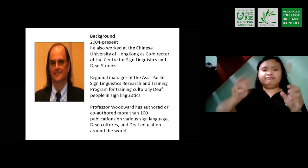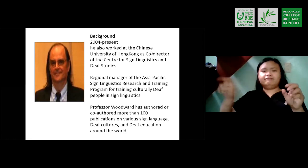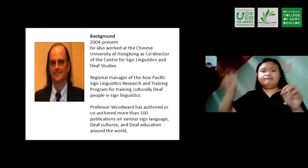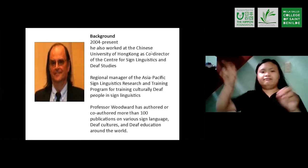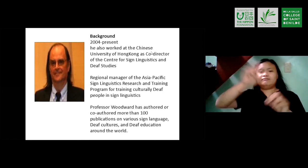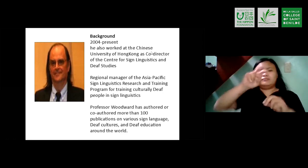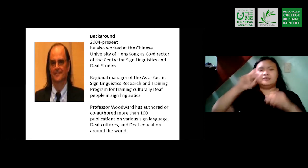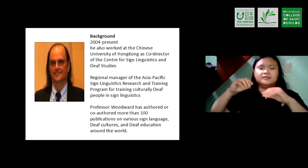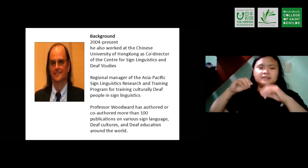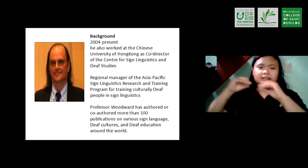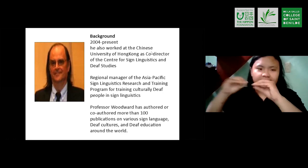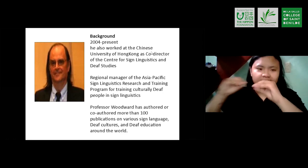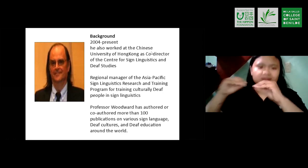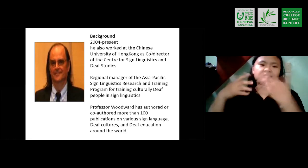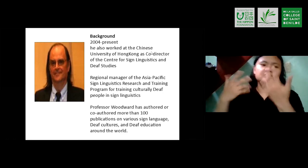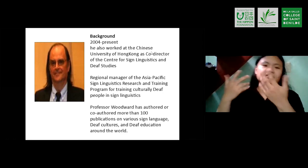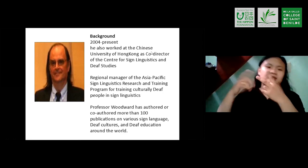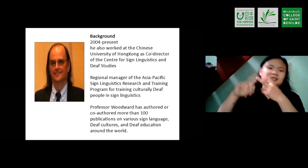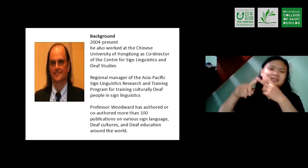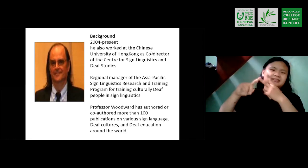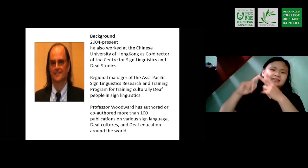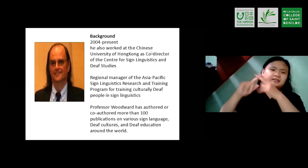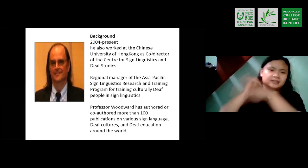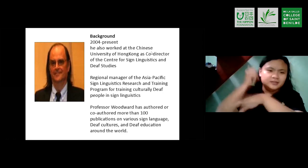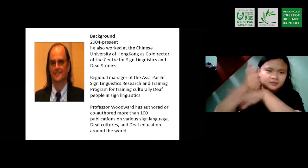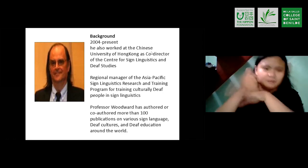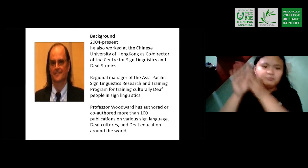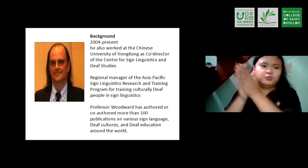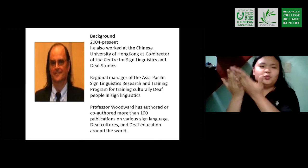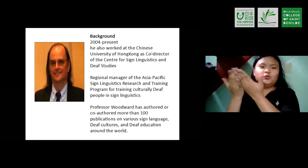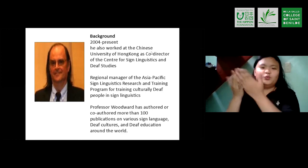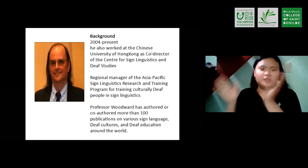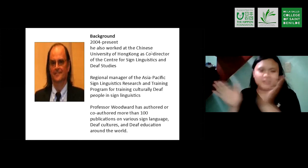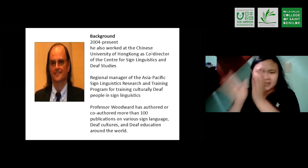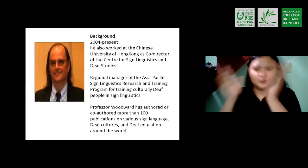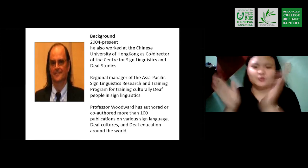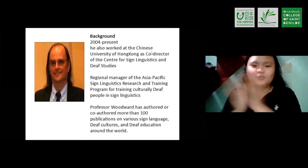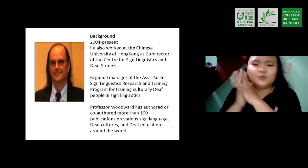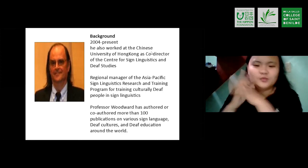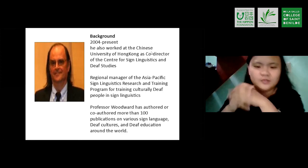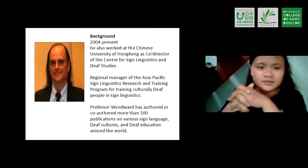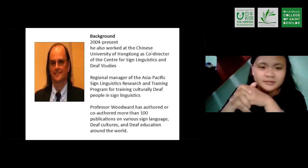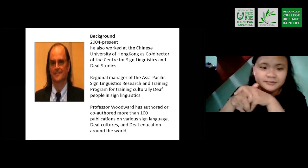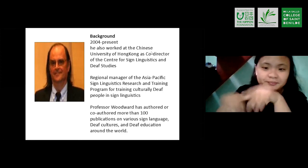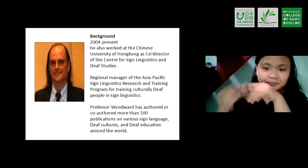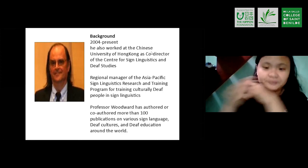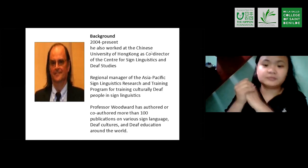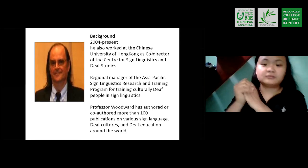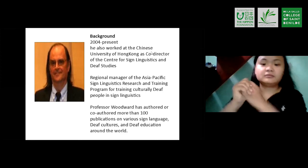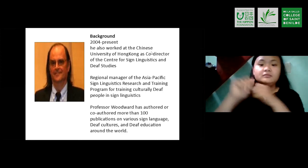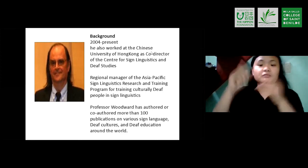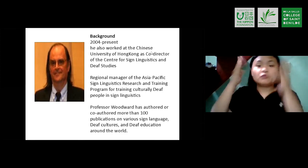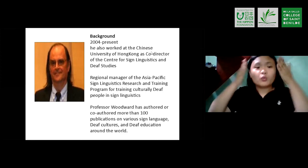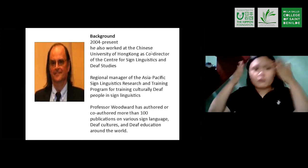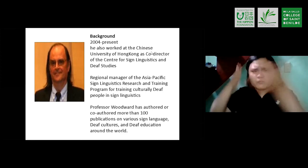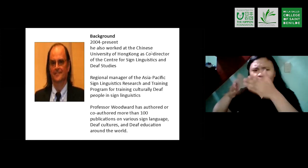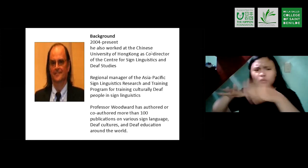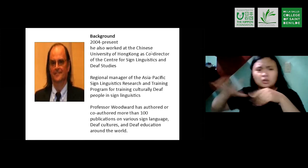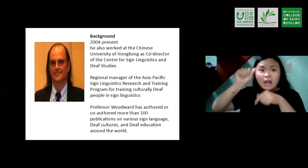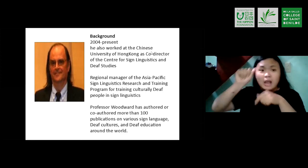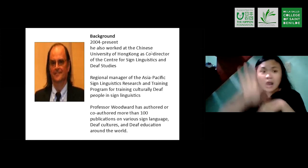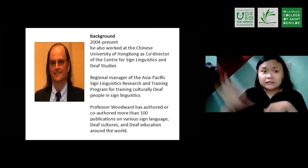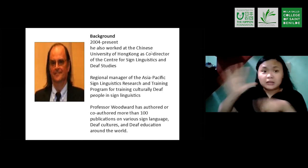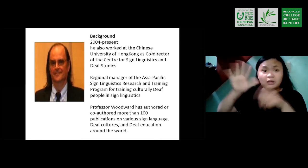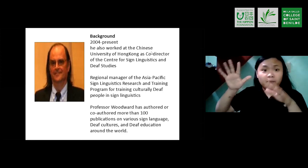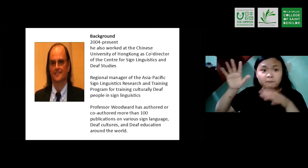But not just in that region, but all over Asia. He would go to various countries to teach, encourage local